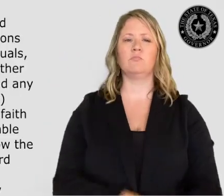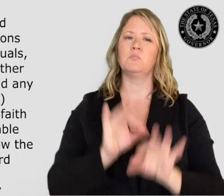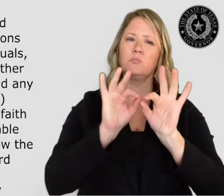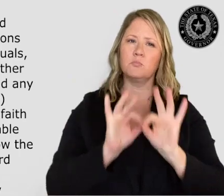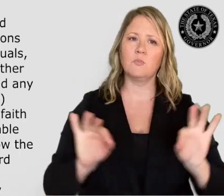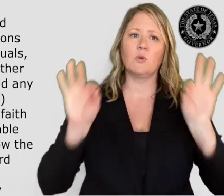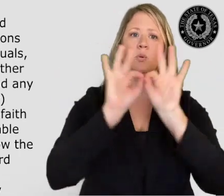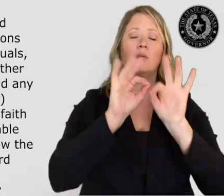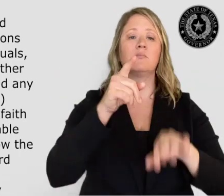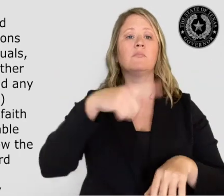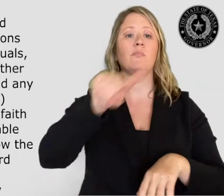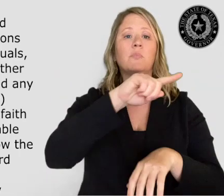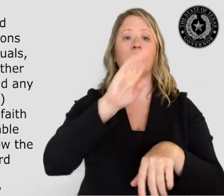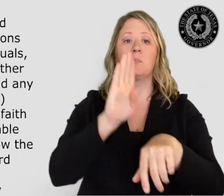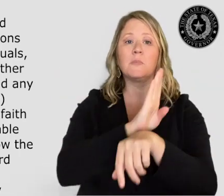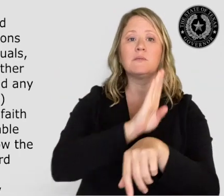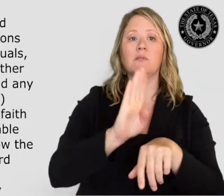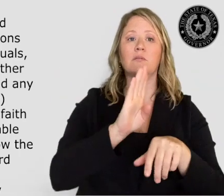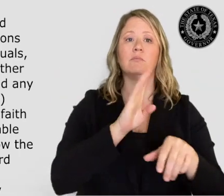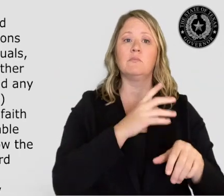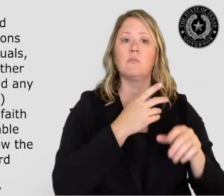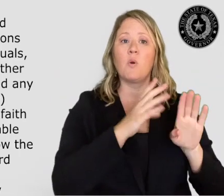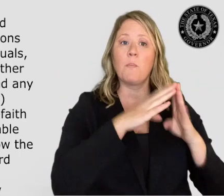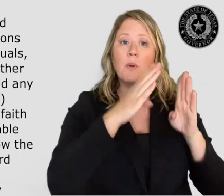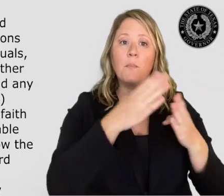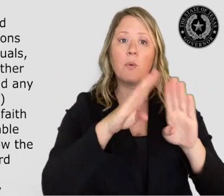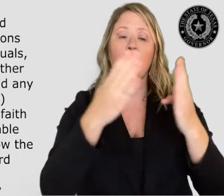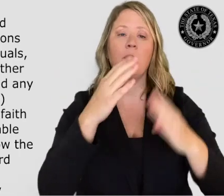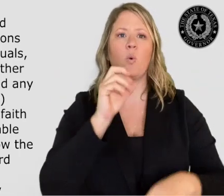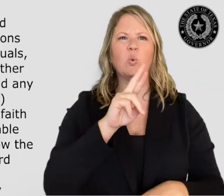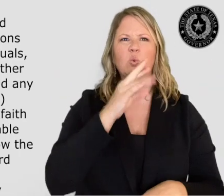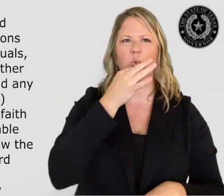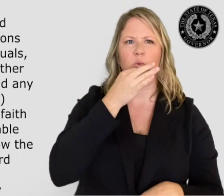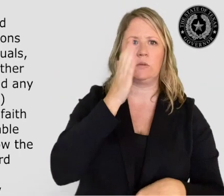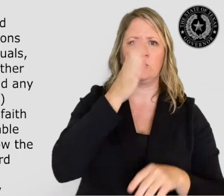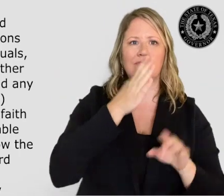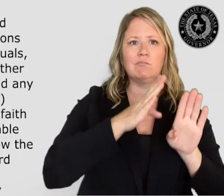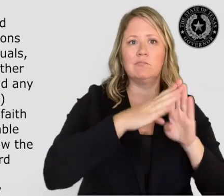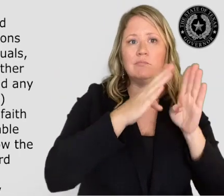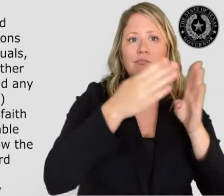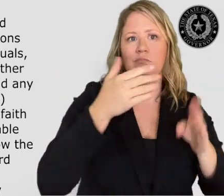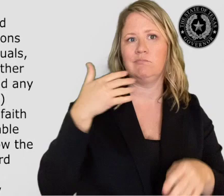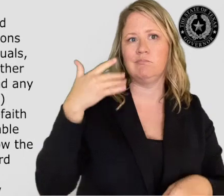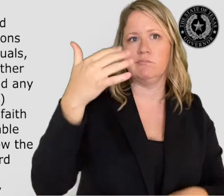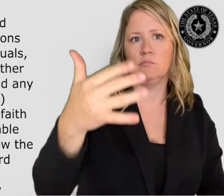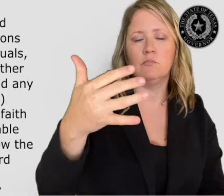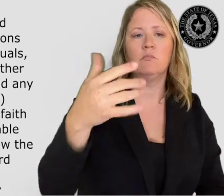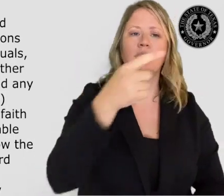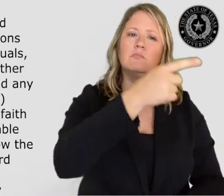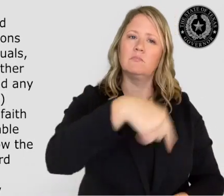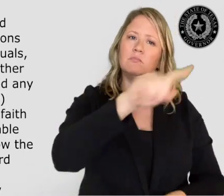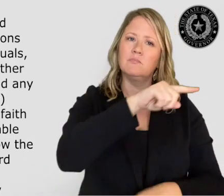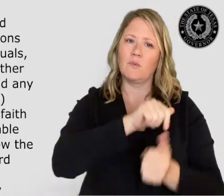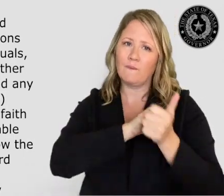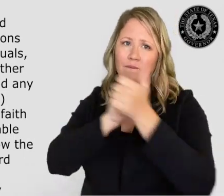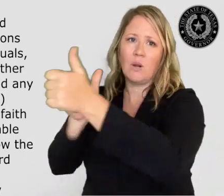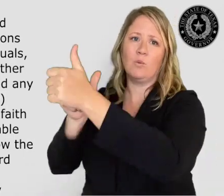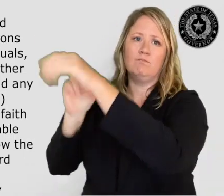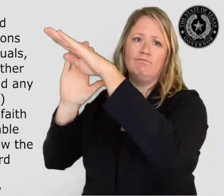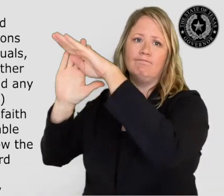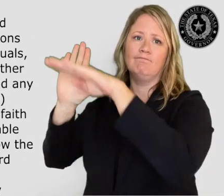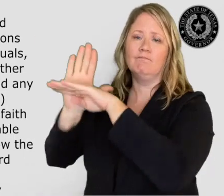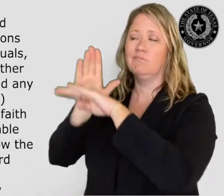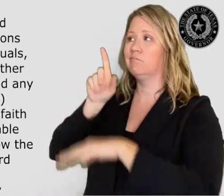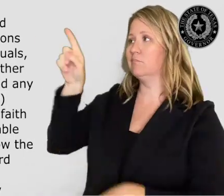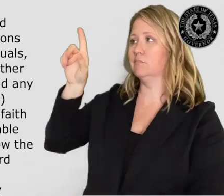In providing or obtaining covered services, all persons, including individuals, businesses, and other organizations, and any other legal entity should use good faith efforts